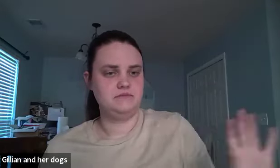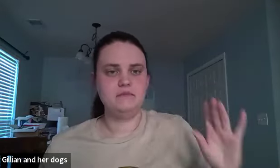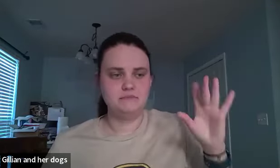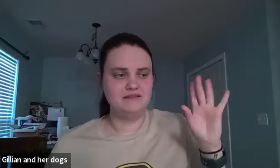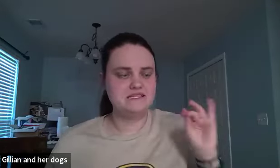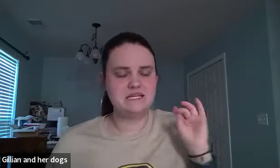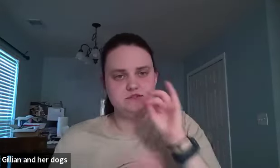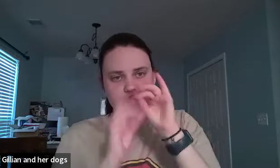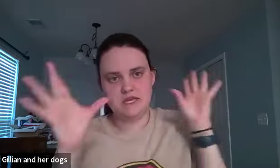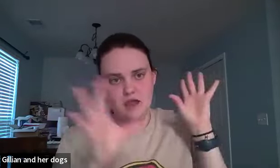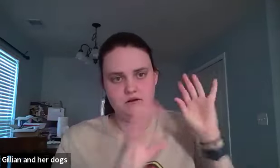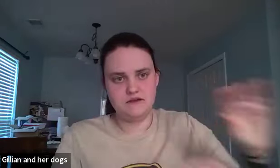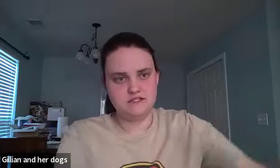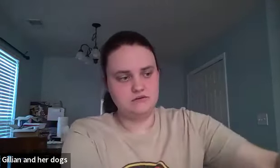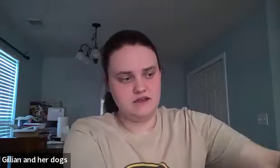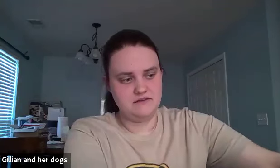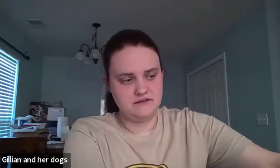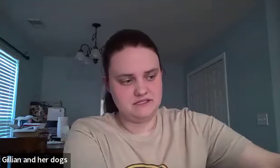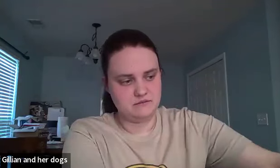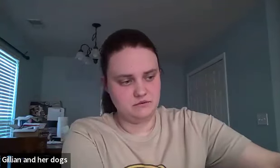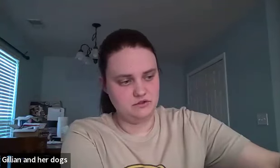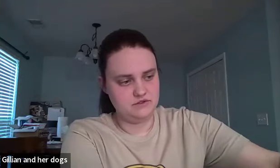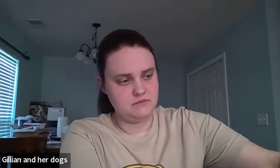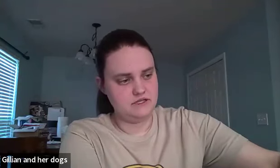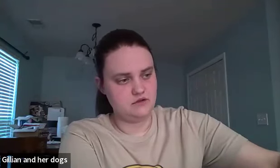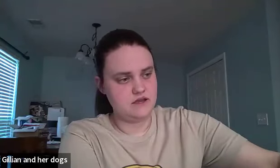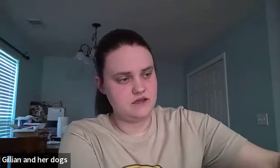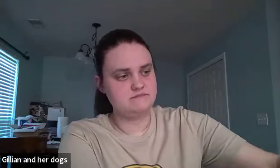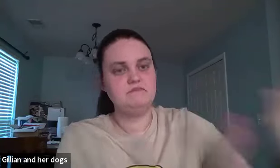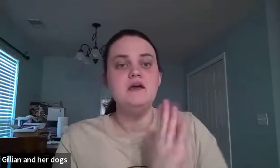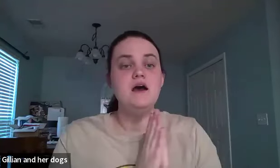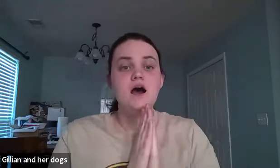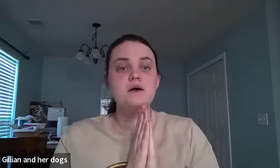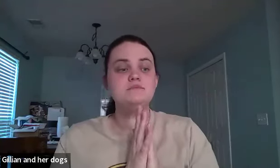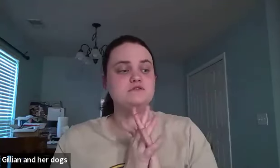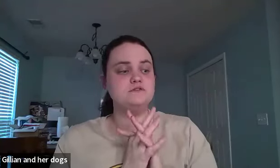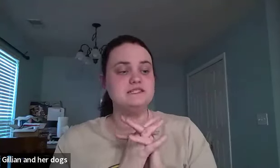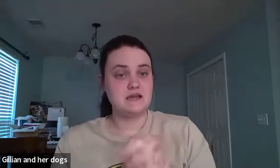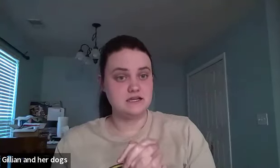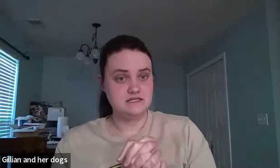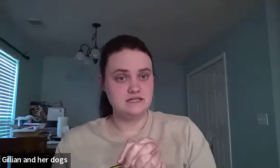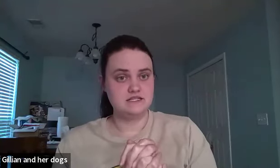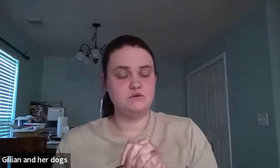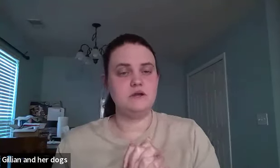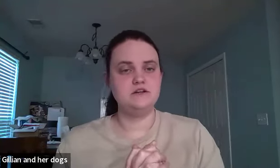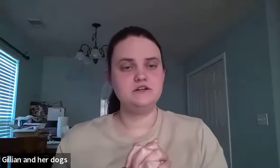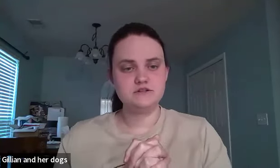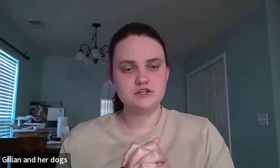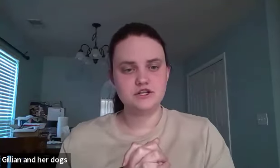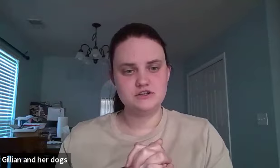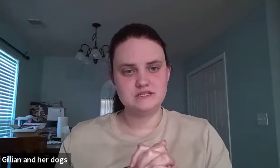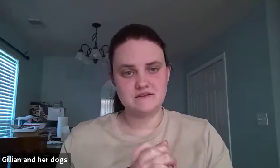go. My list keeps zooming out, and if I don't have that list, I will lose my place so fast. So for scientist, the way you're gonna do is you're gonna do the sign